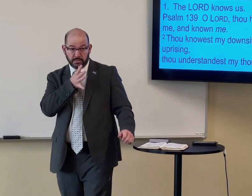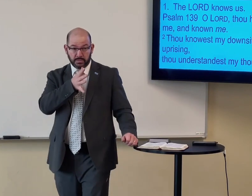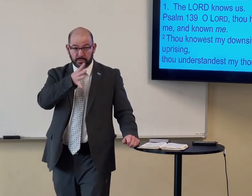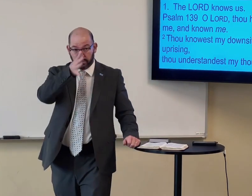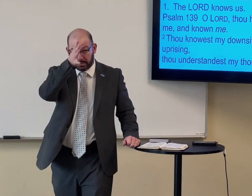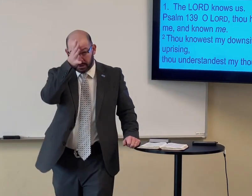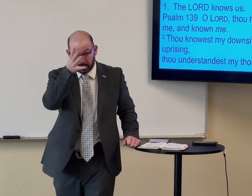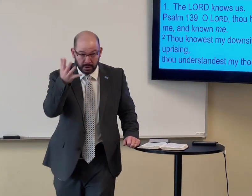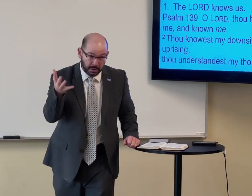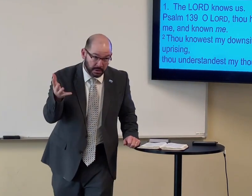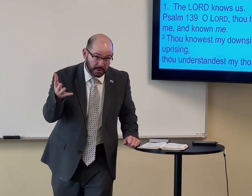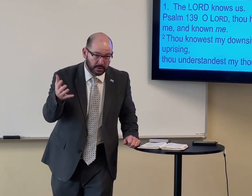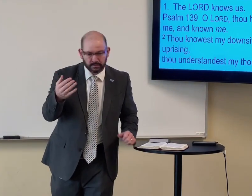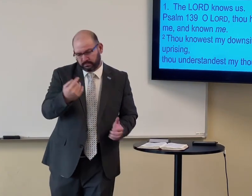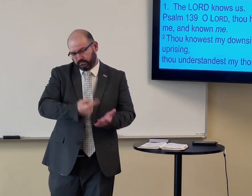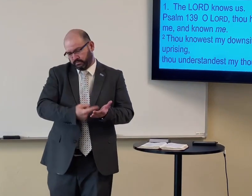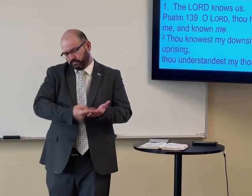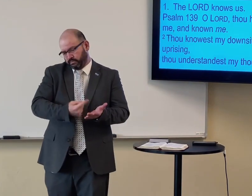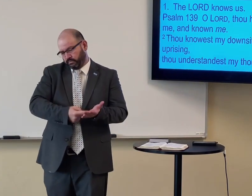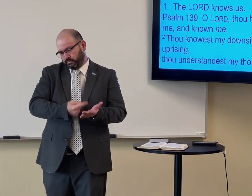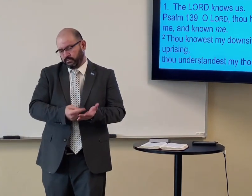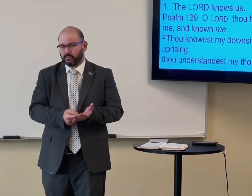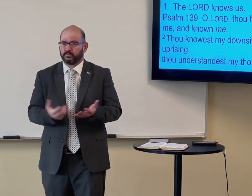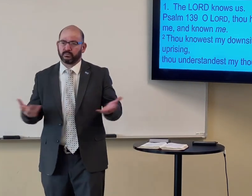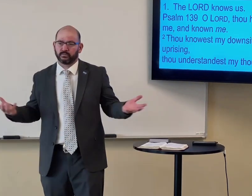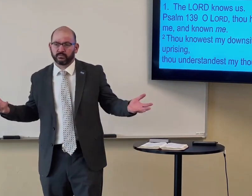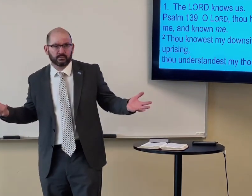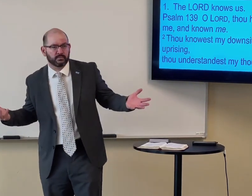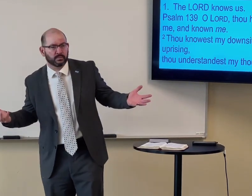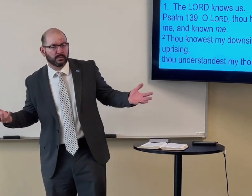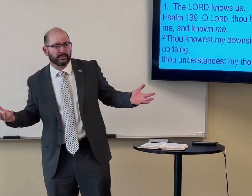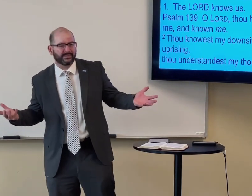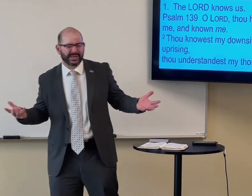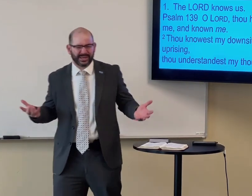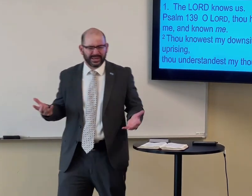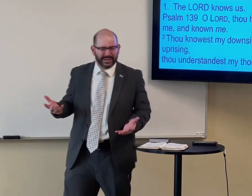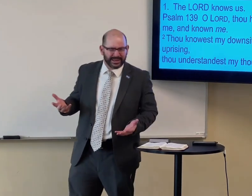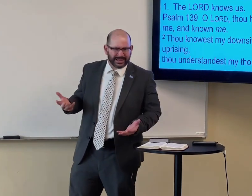You talk with your parents, discussing things,